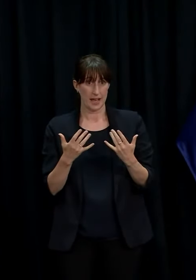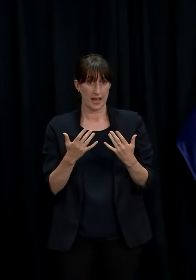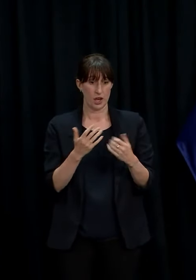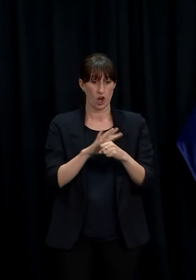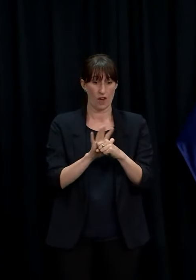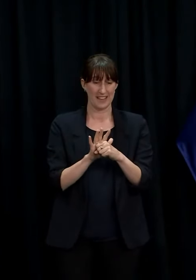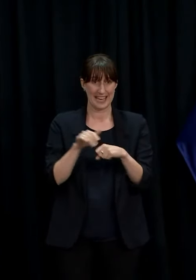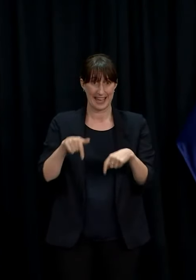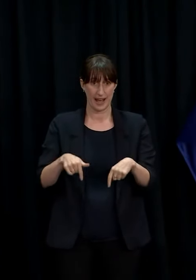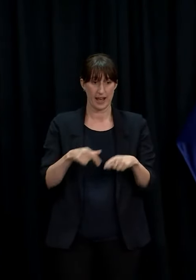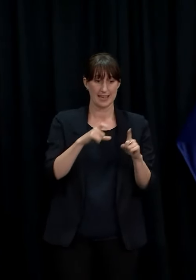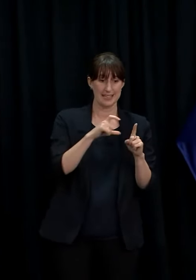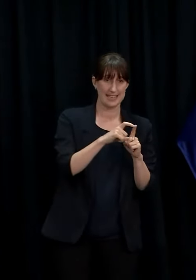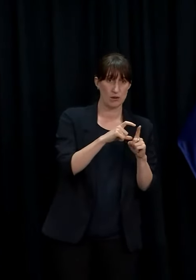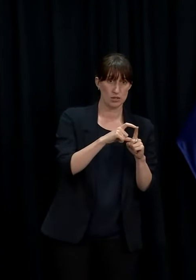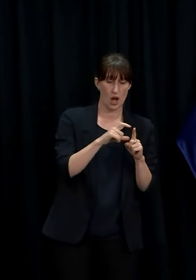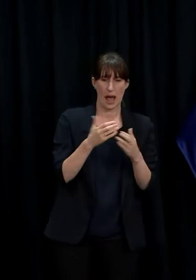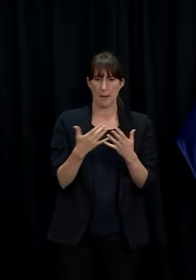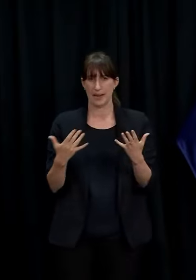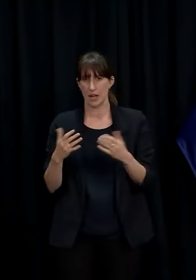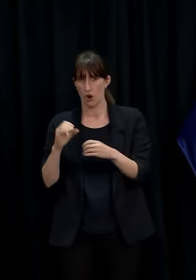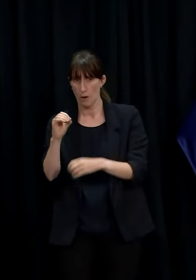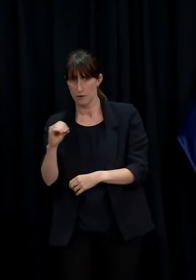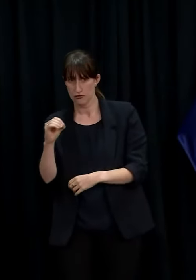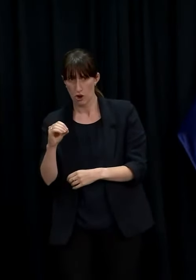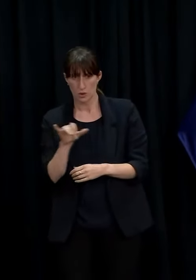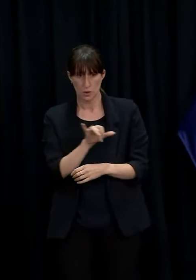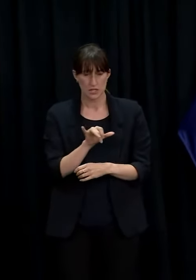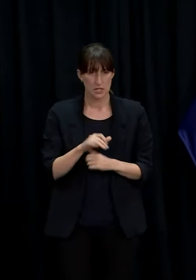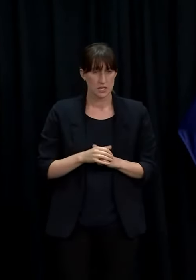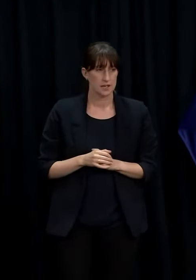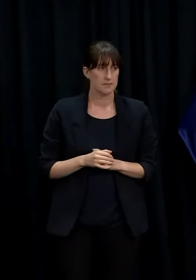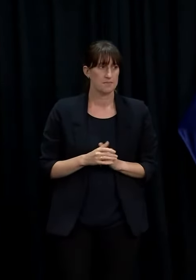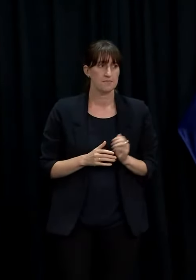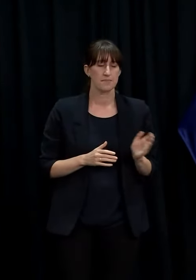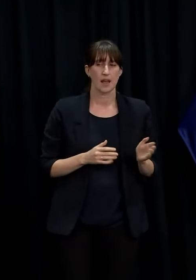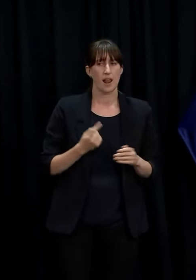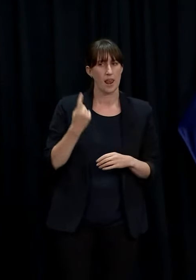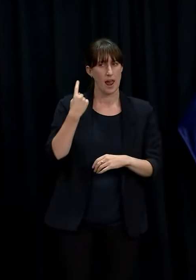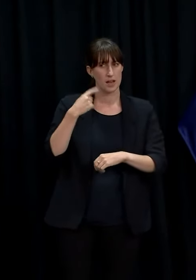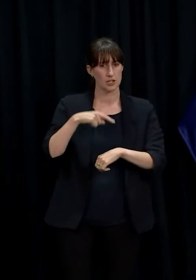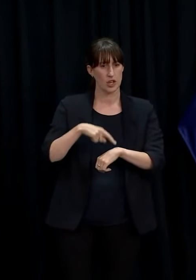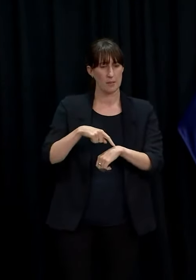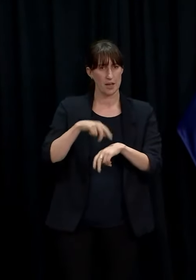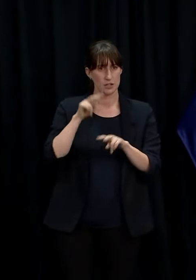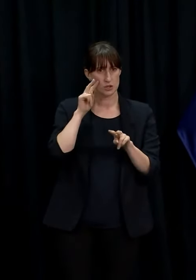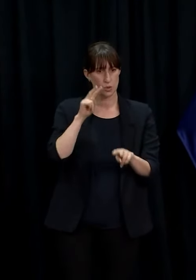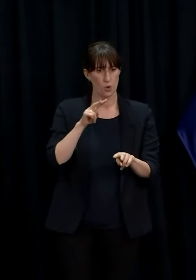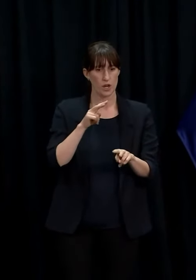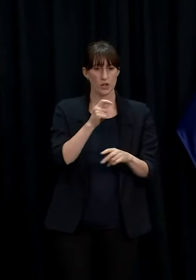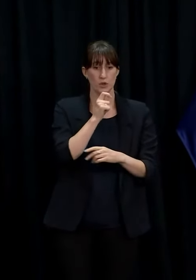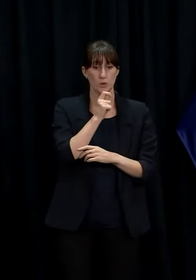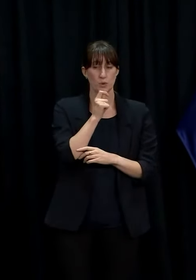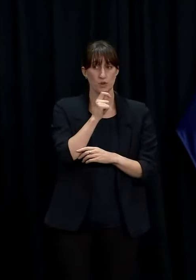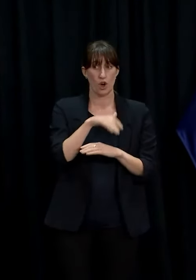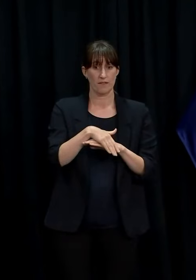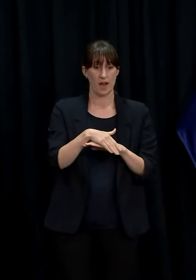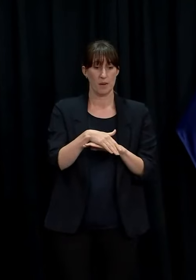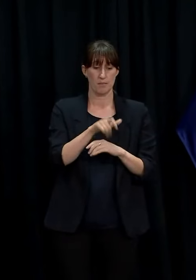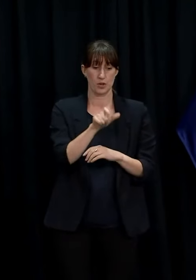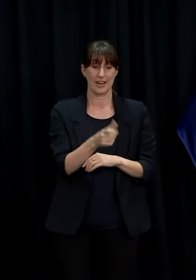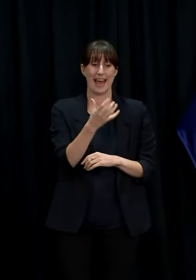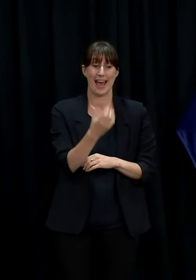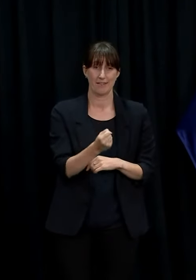we think Omicron's totally taken over? It's the last time I saw news about a Delta case, it might have been 3 or